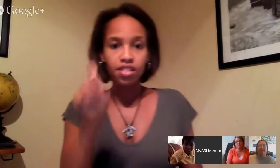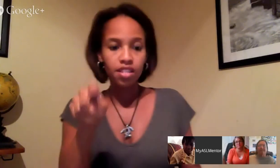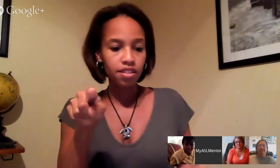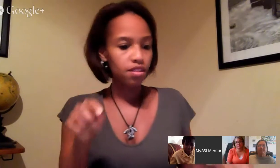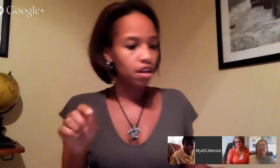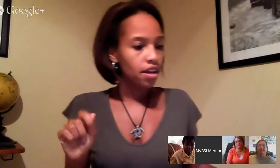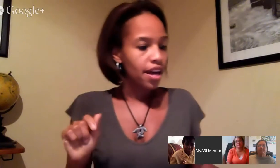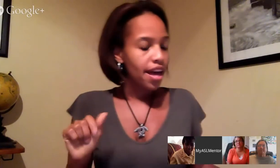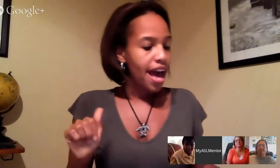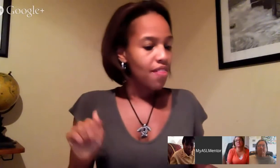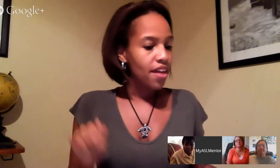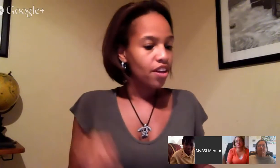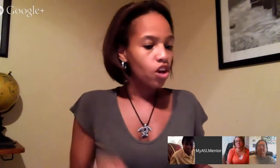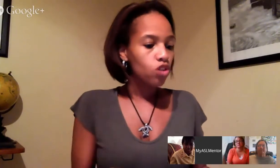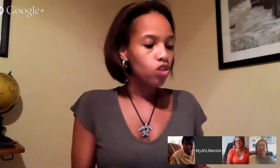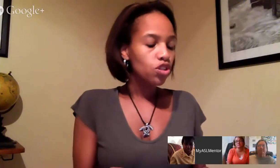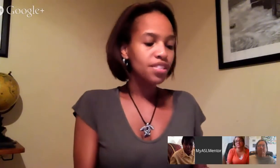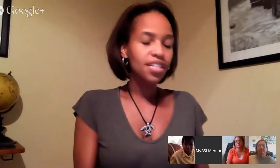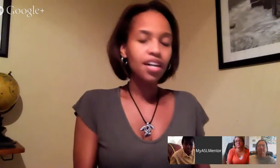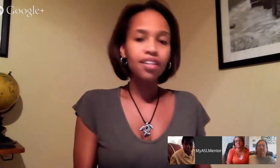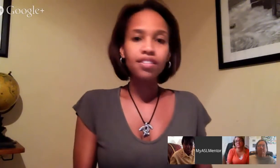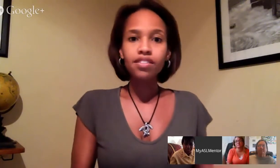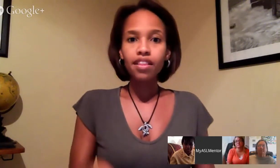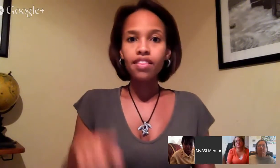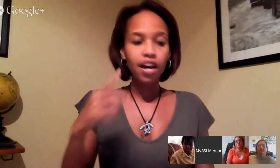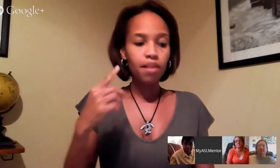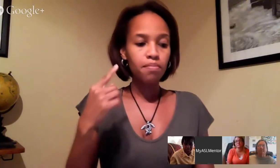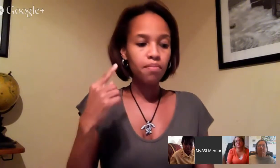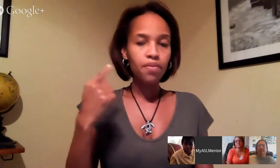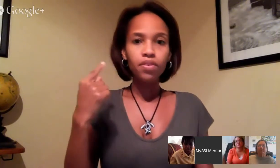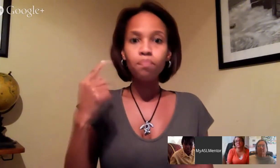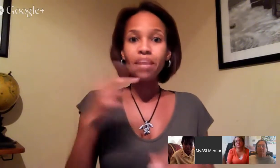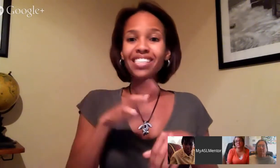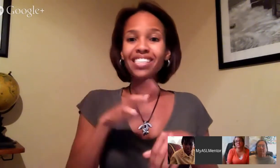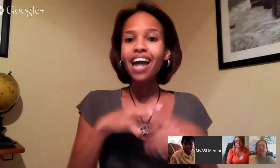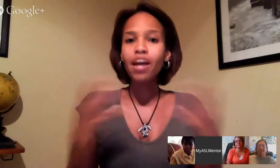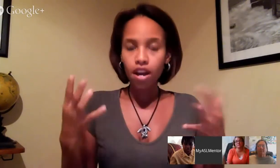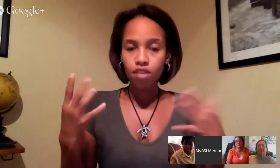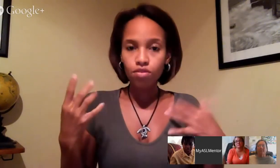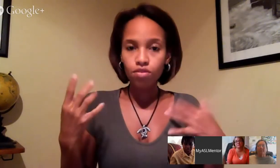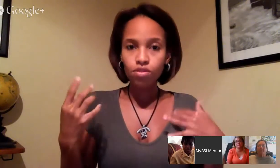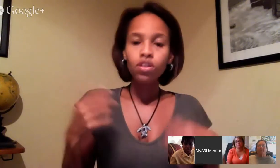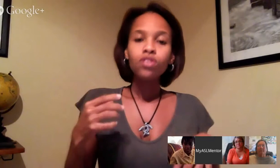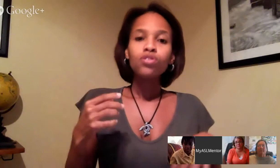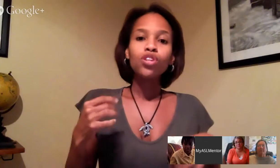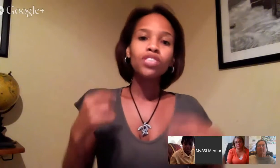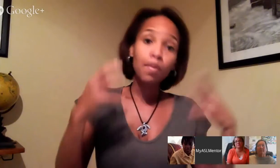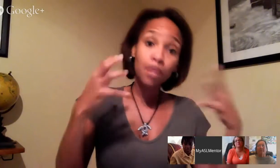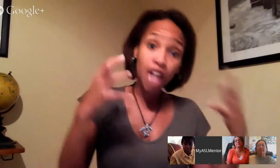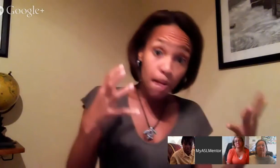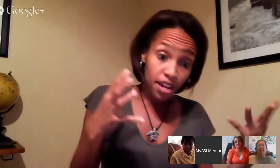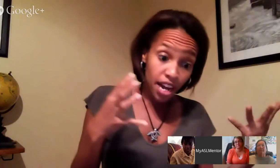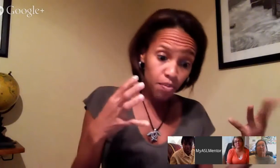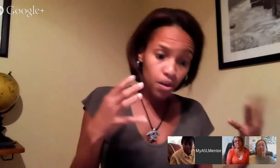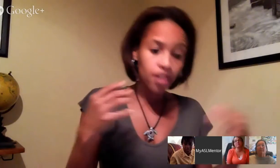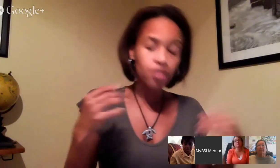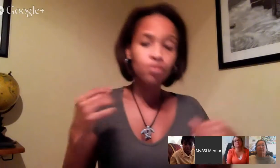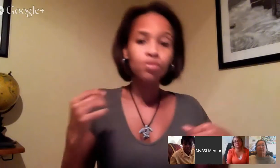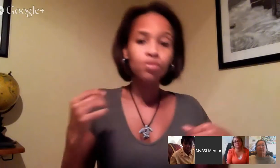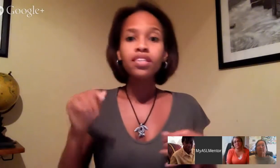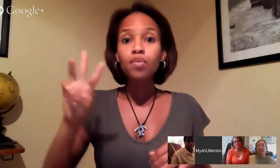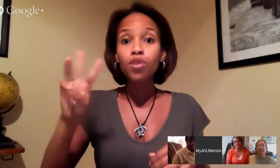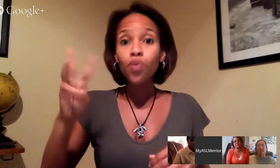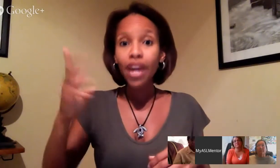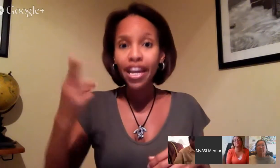this. And then also discuss basic eyebrows. So topic comment